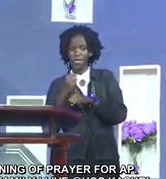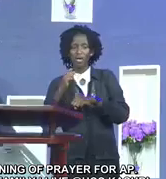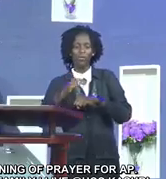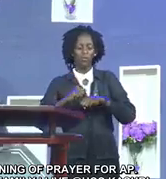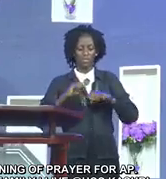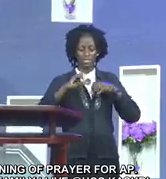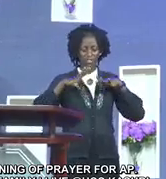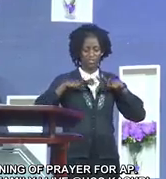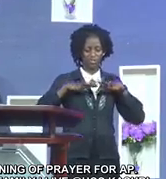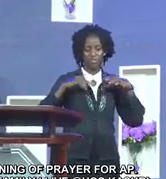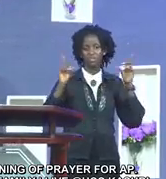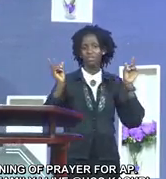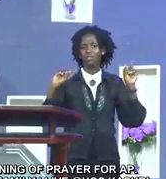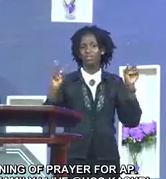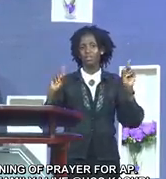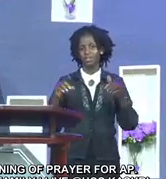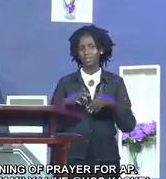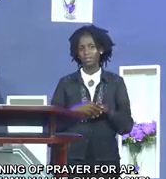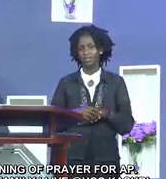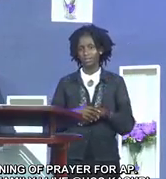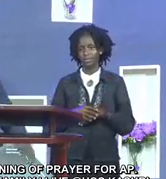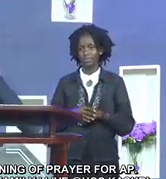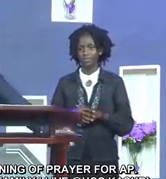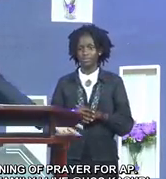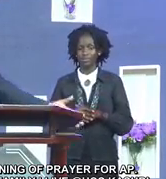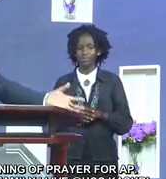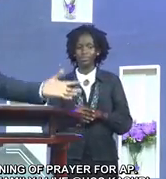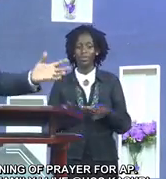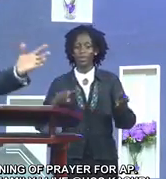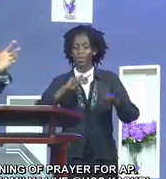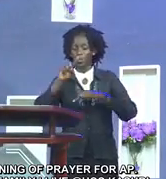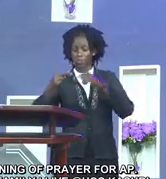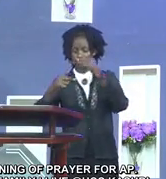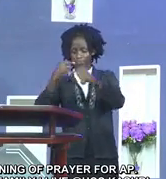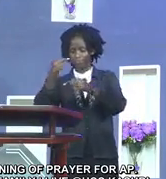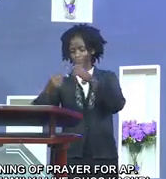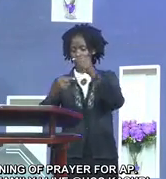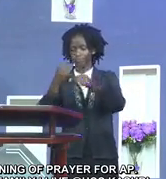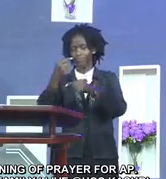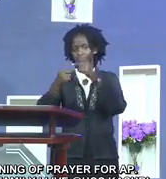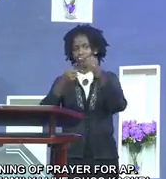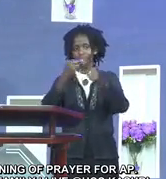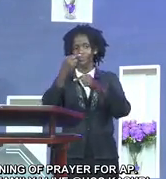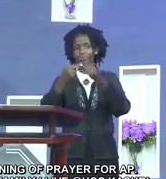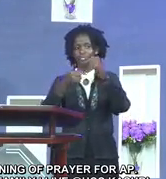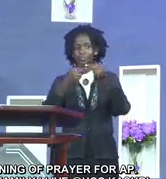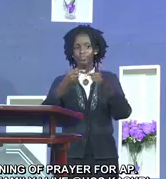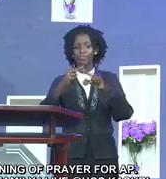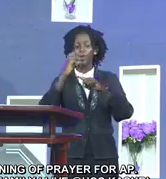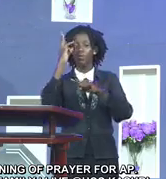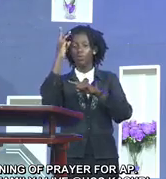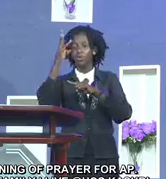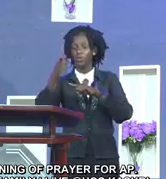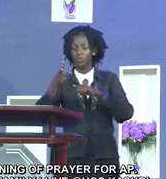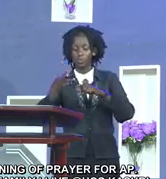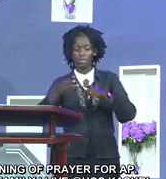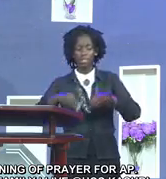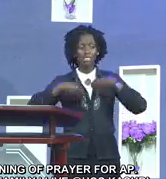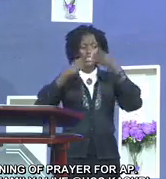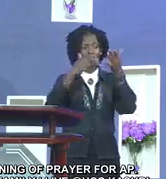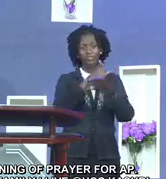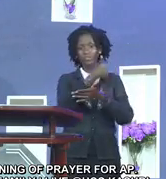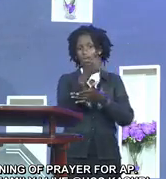Tetuzikiza. As I said, we have set off and we won't stop. Tugende maso. Let us continue. Tujja kwongera okubawa